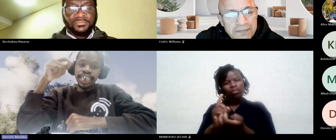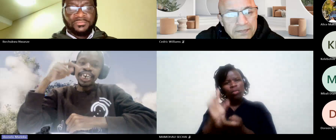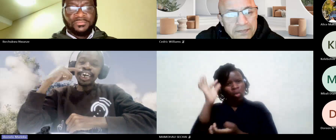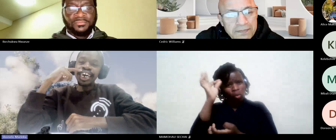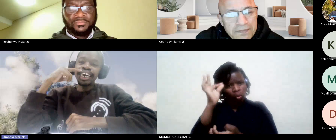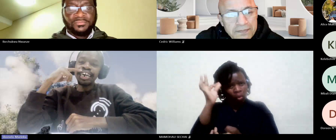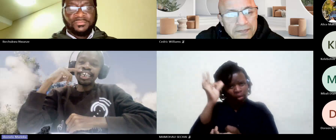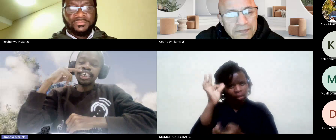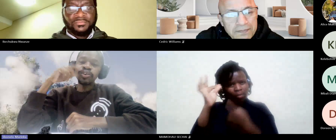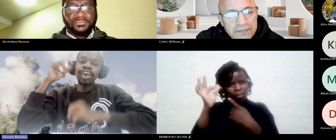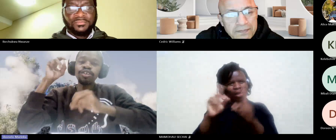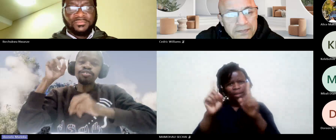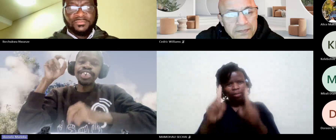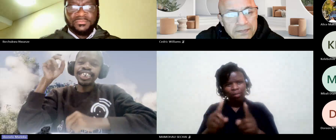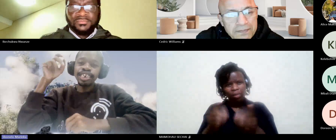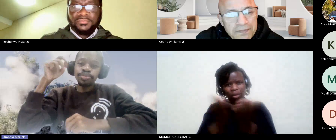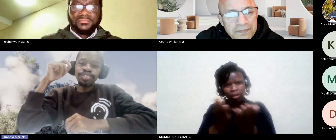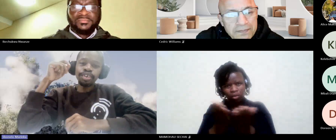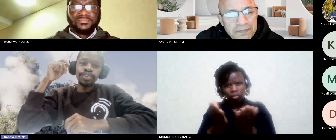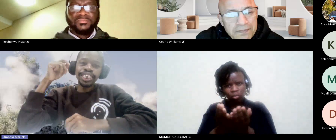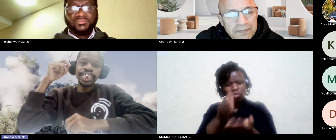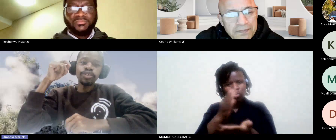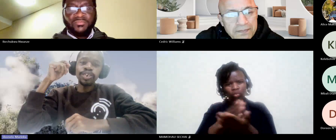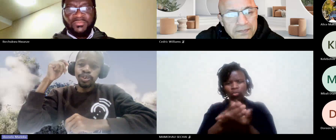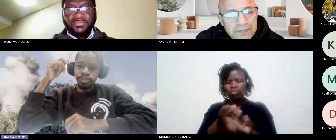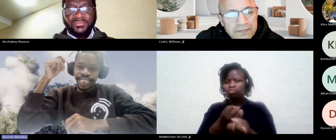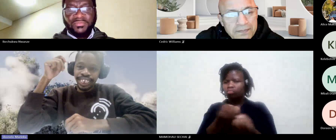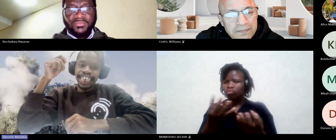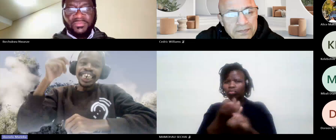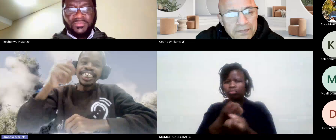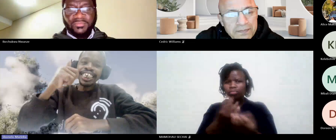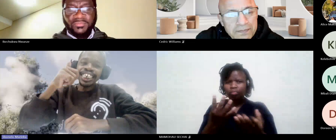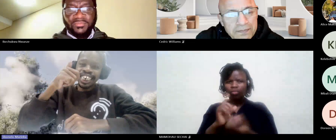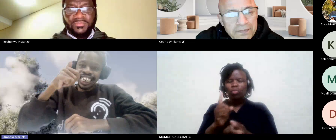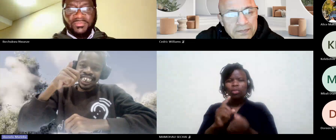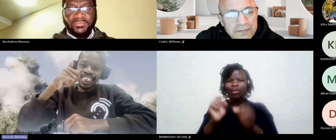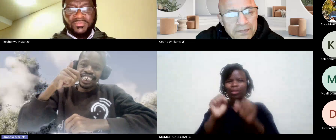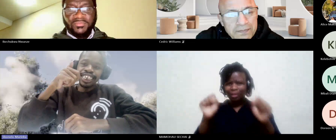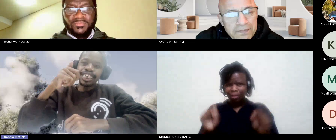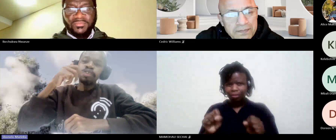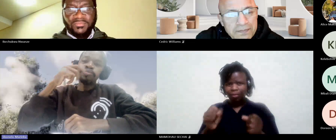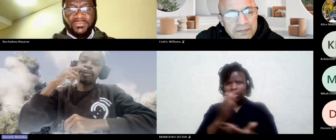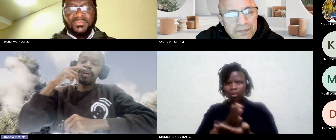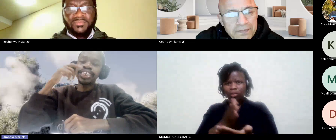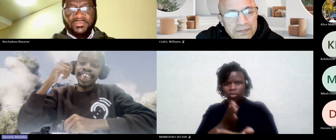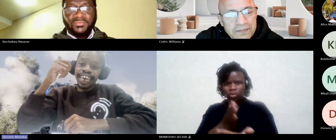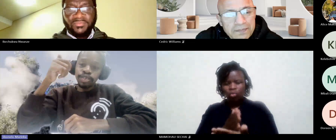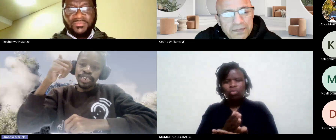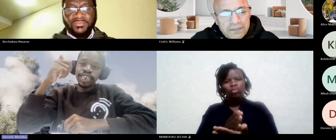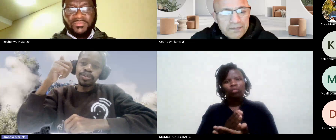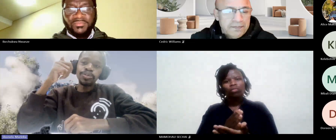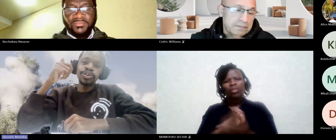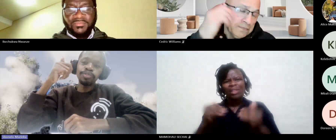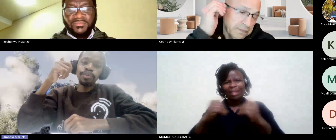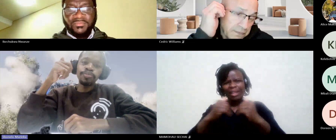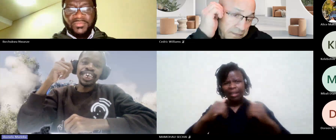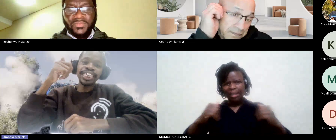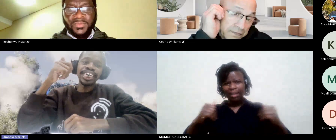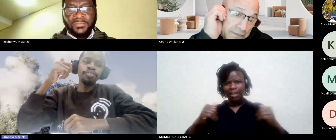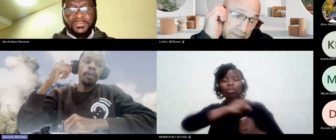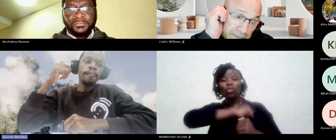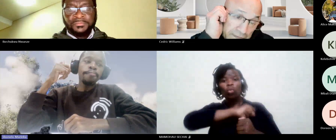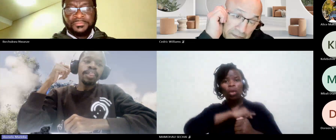schools, that's where a lot of systems of disability inclusion took place, such as segregation, because there in special schools,